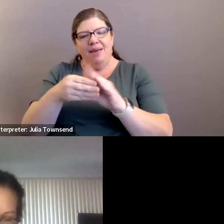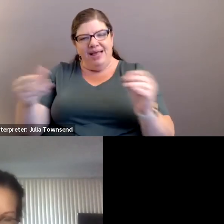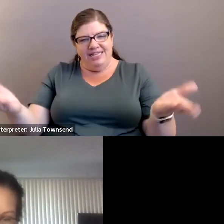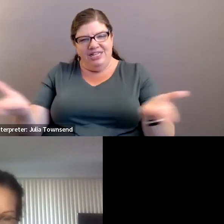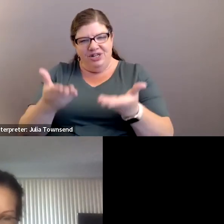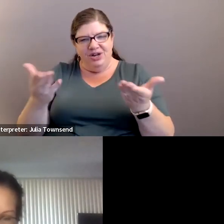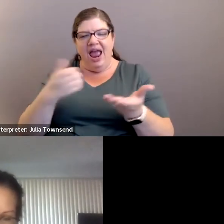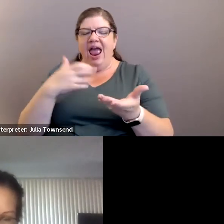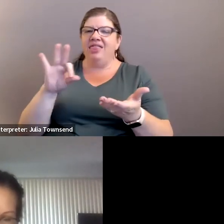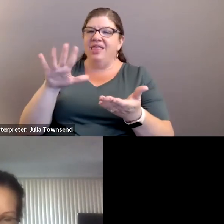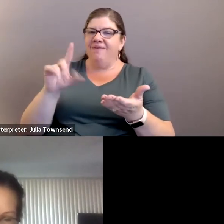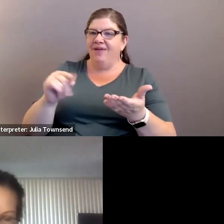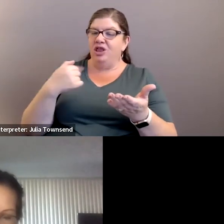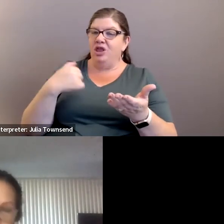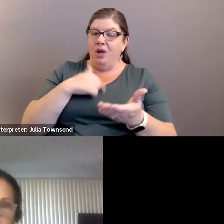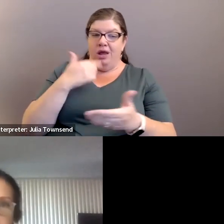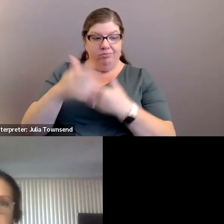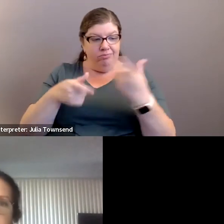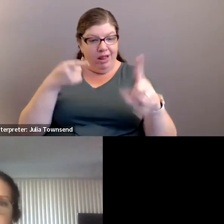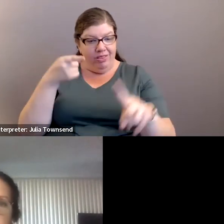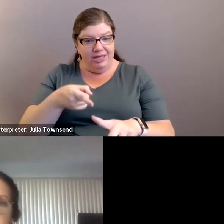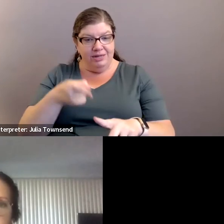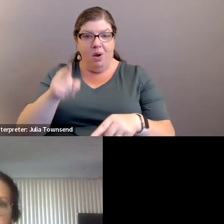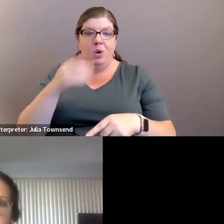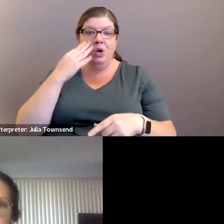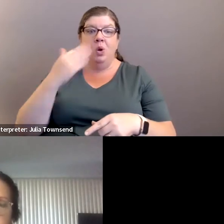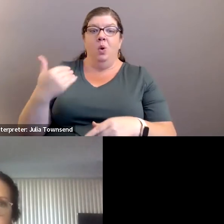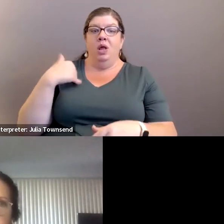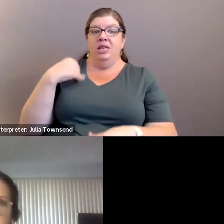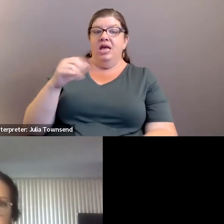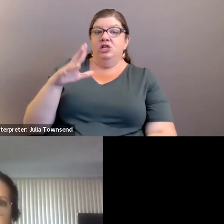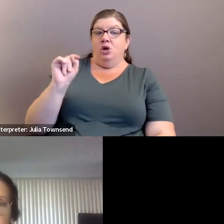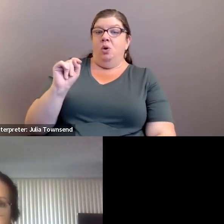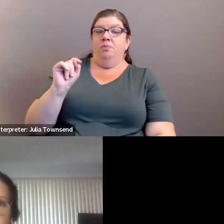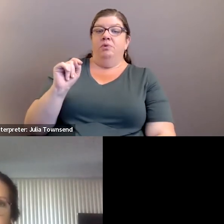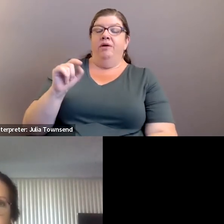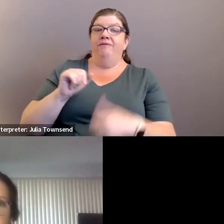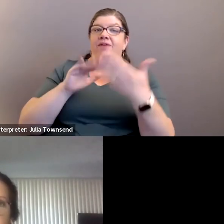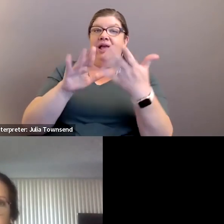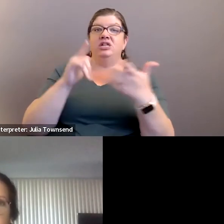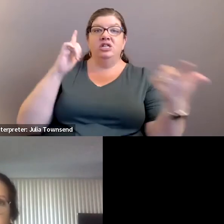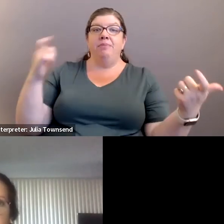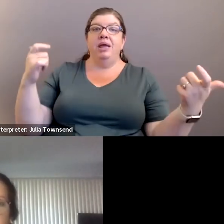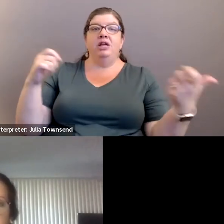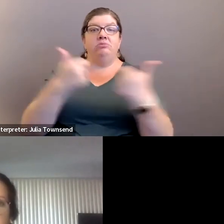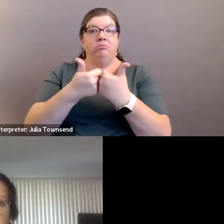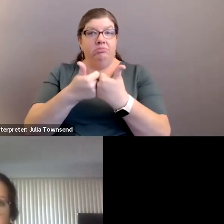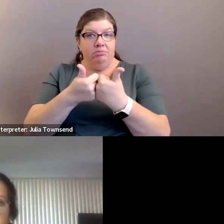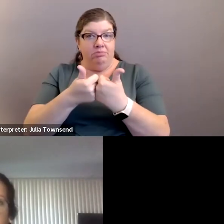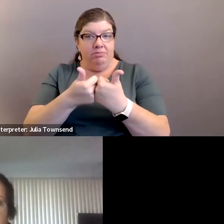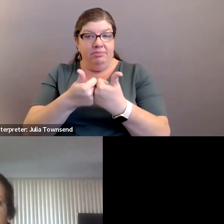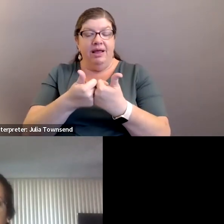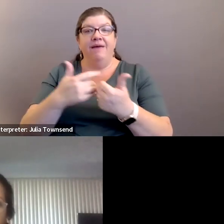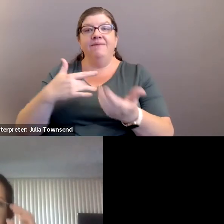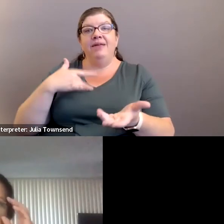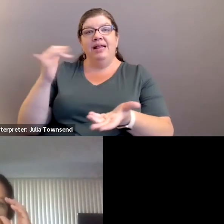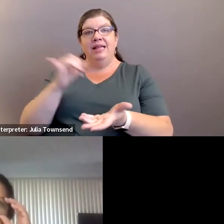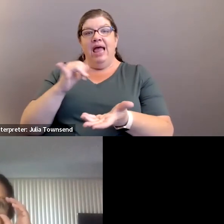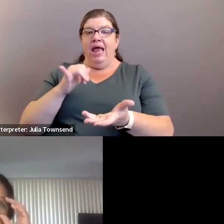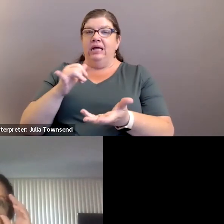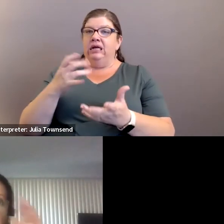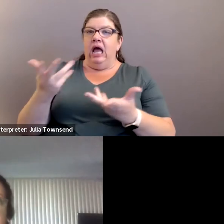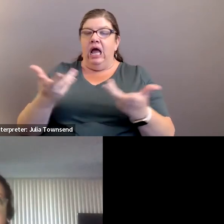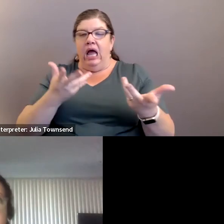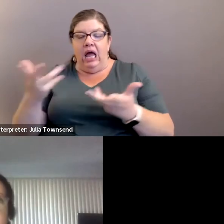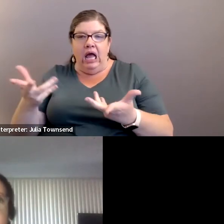and and just the fact that we are at this point because we knew where we were in October and we were facing some opposition and and just you know feeling like territorial